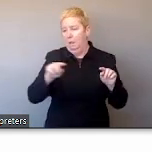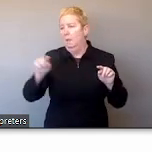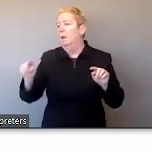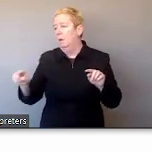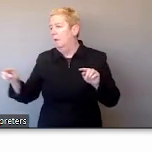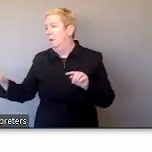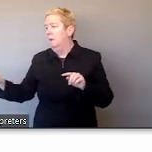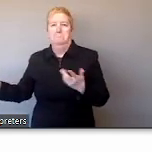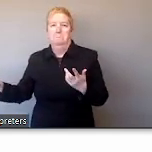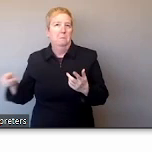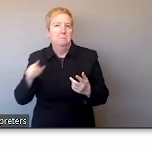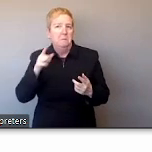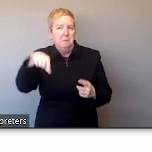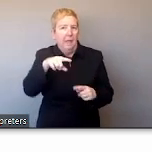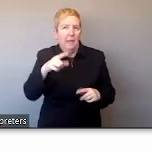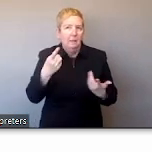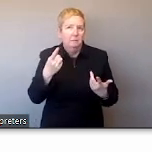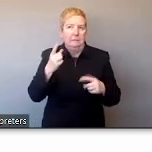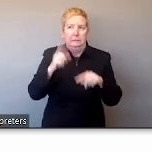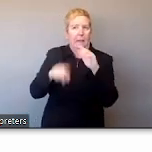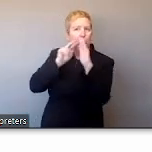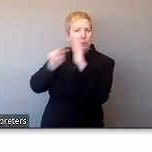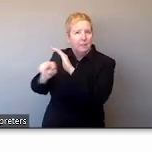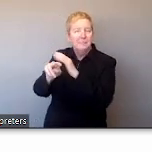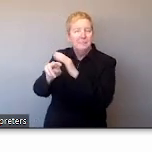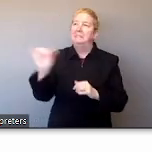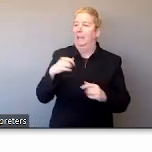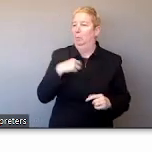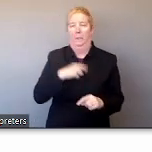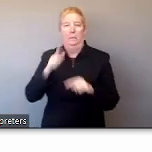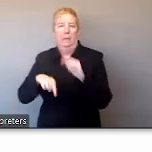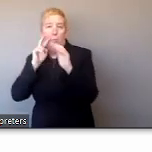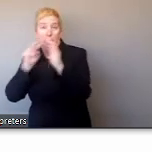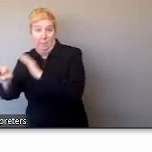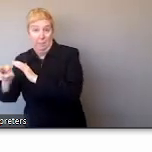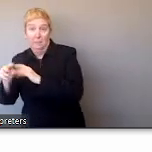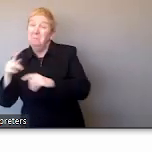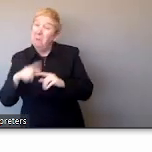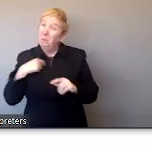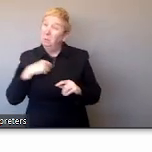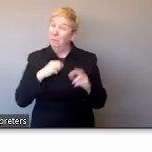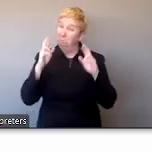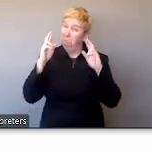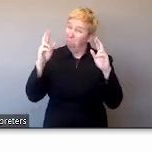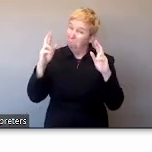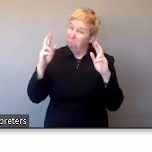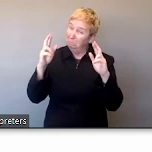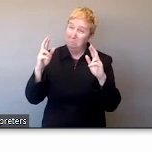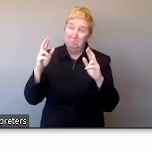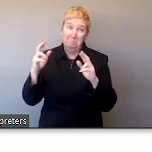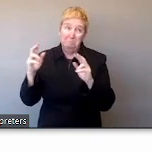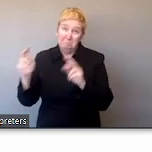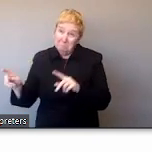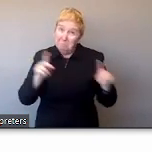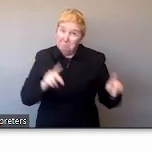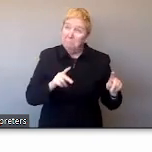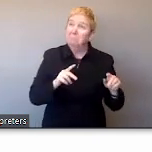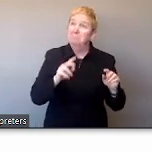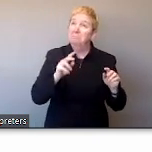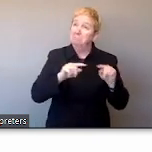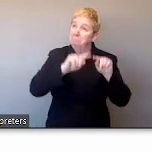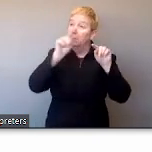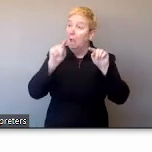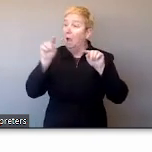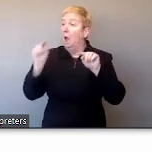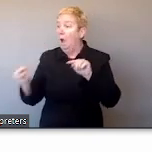that serious pandemic. And we don't either, but here's hoping. And I wanted to show that just as a reminder